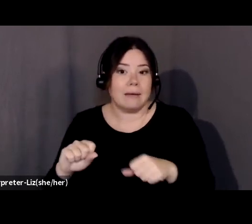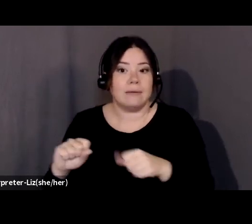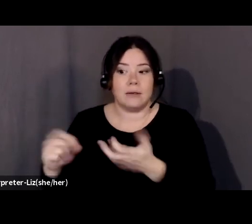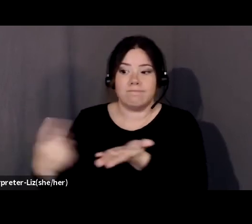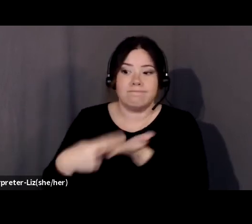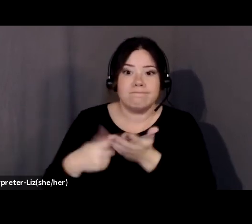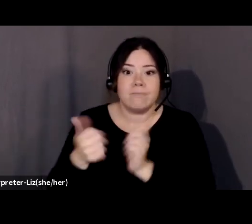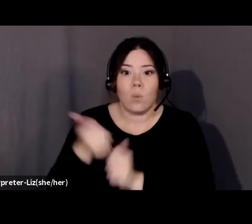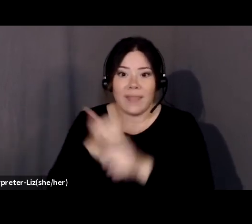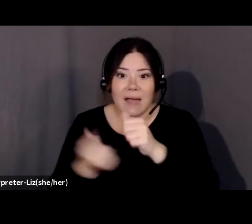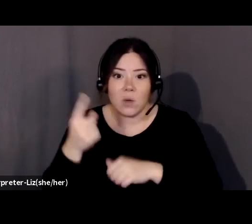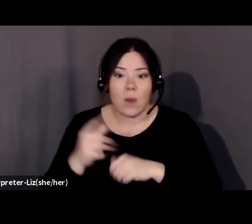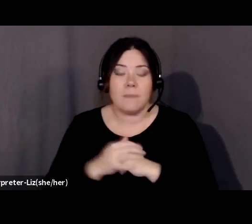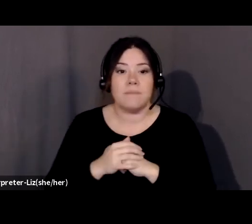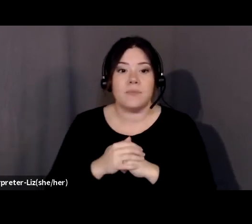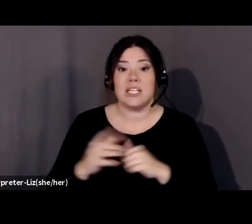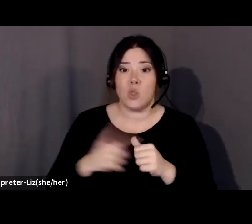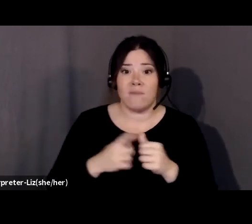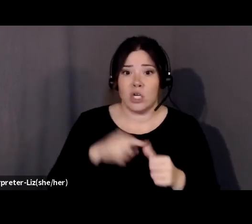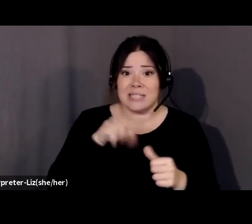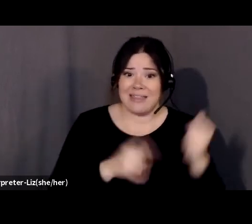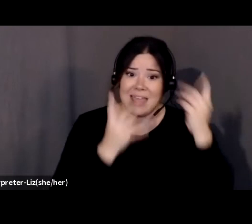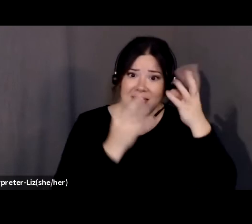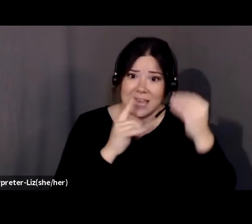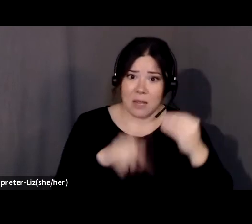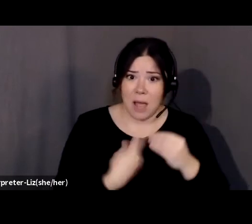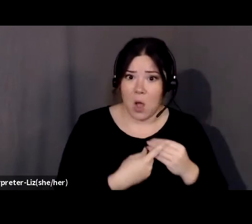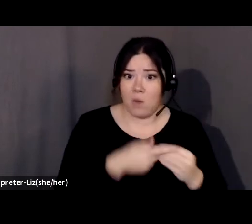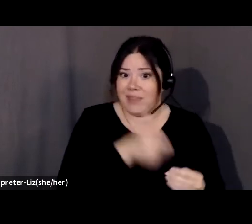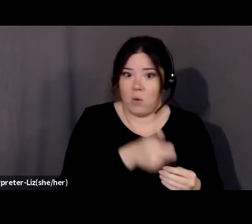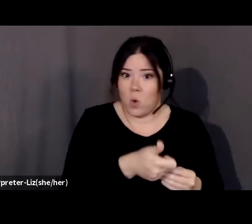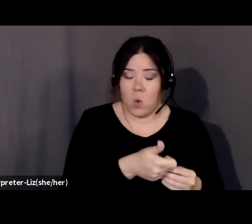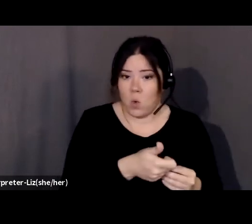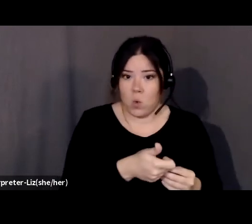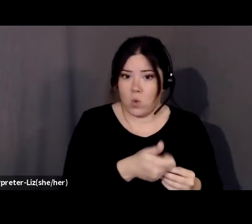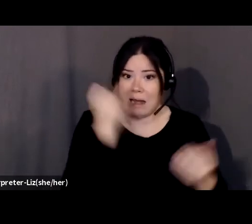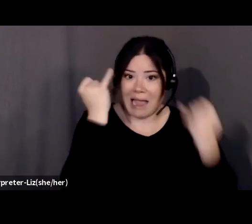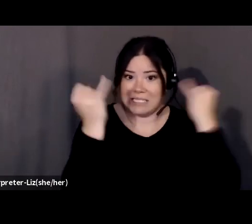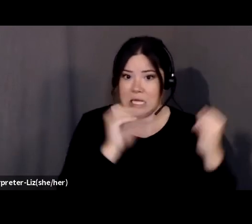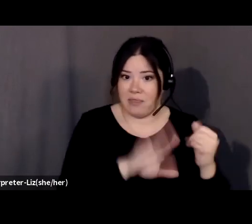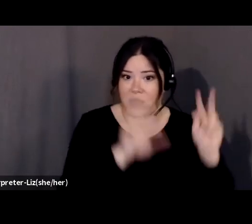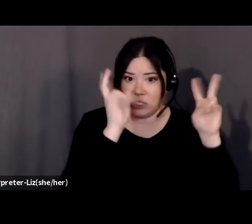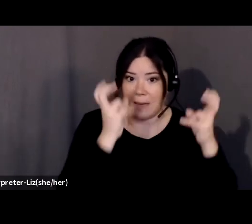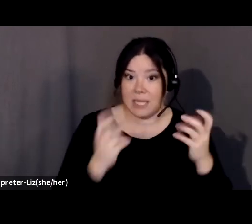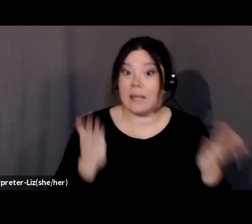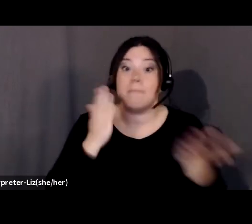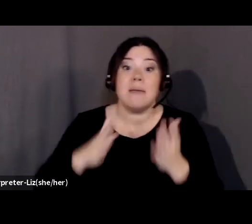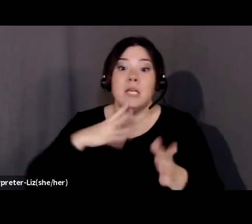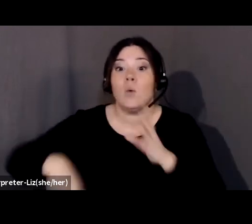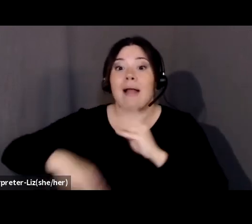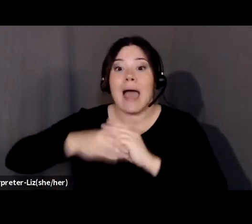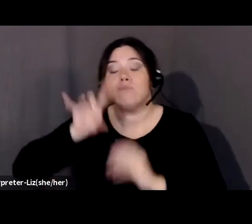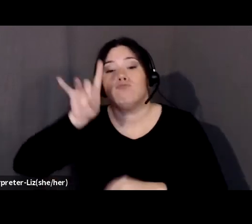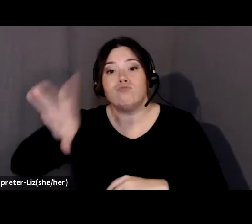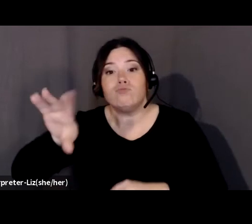think on their own about a topic, and then, like you might throw out a question,